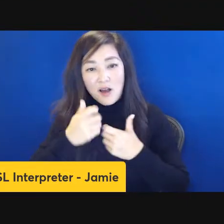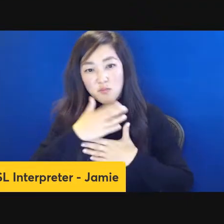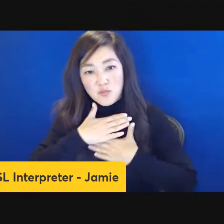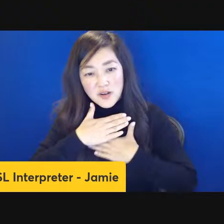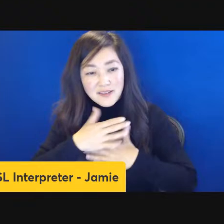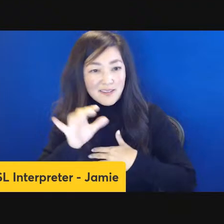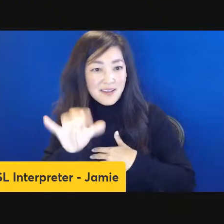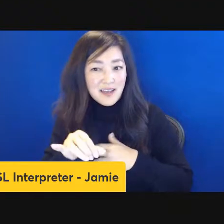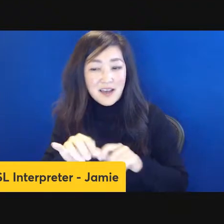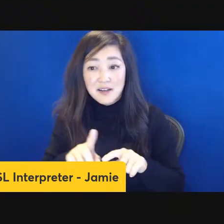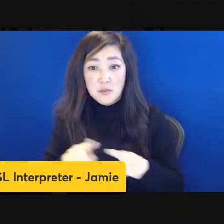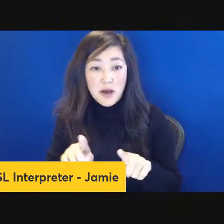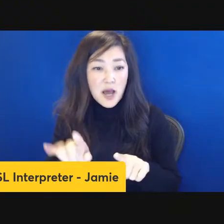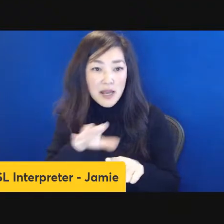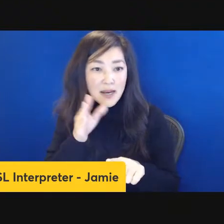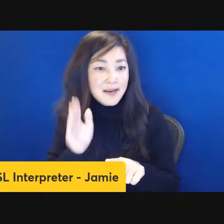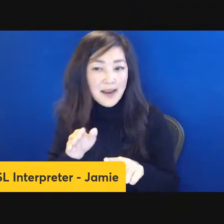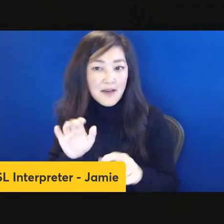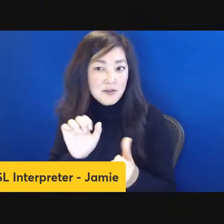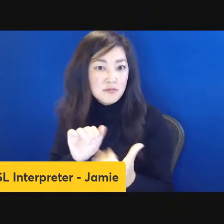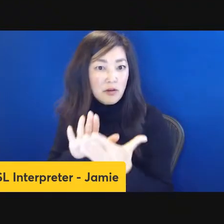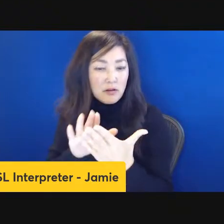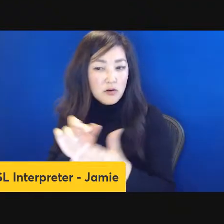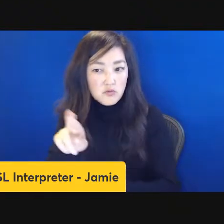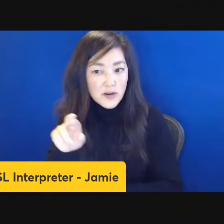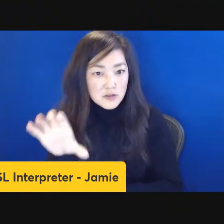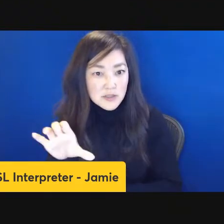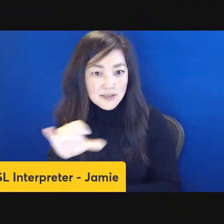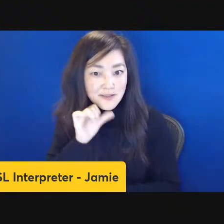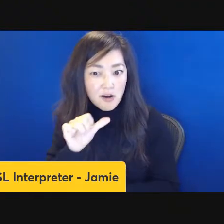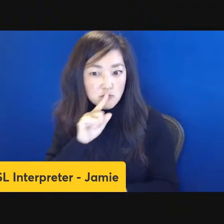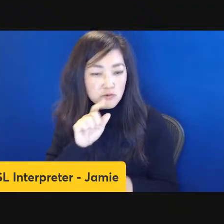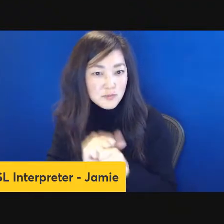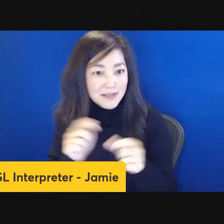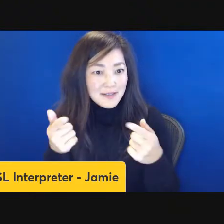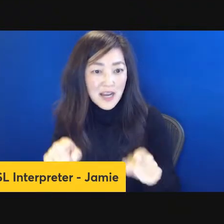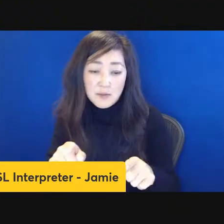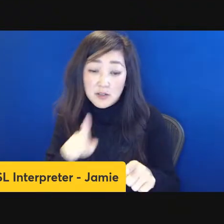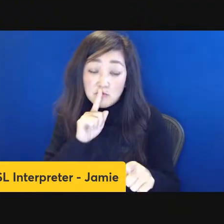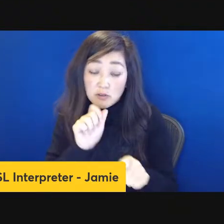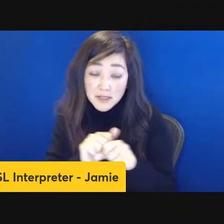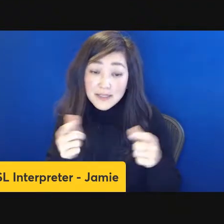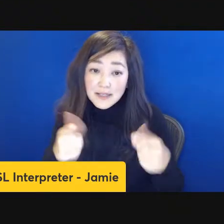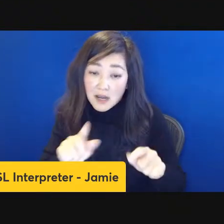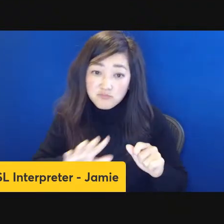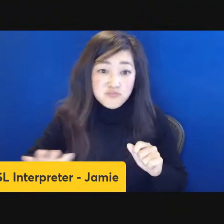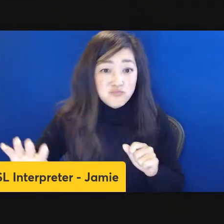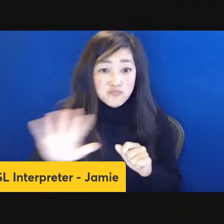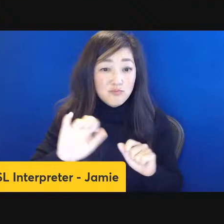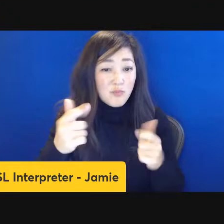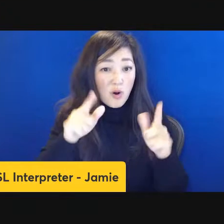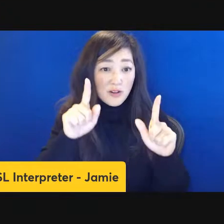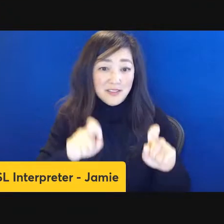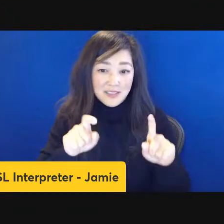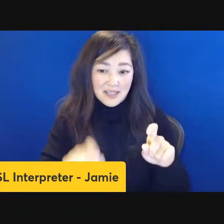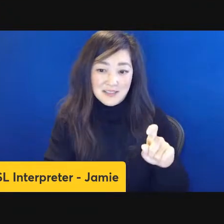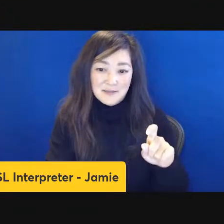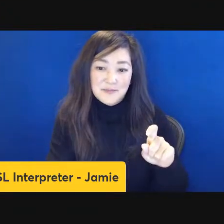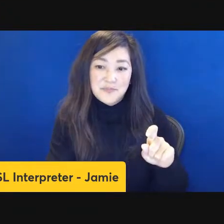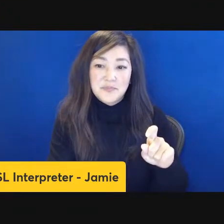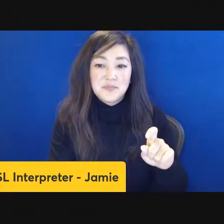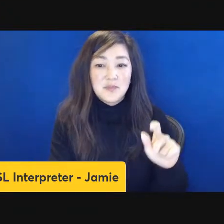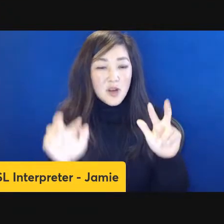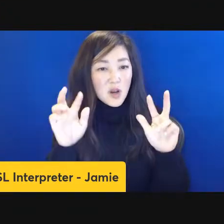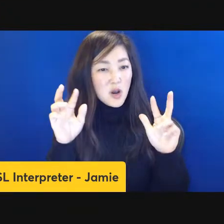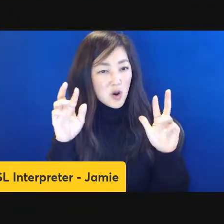Correction has never encountered an institution where race correction is not happening around testing for lung function. So I'm hoping that we can begin